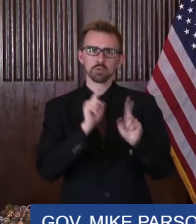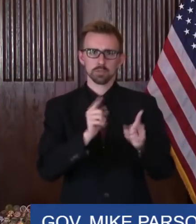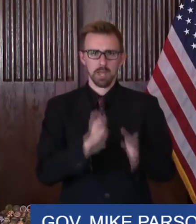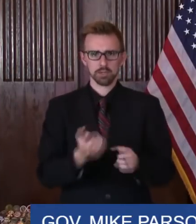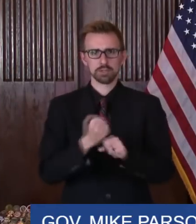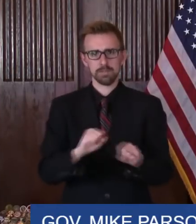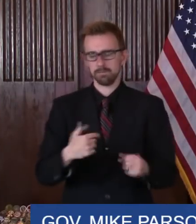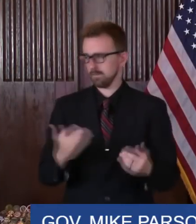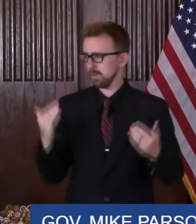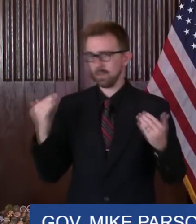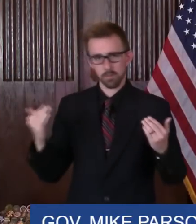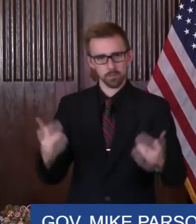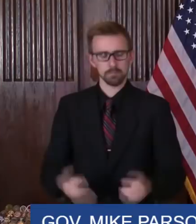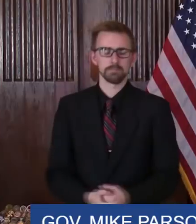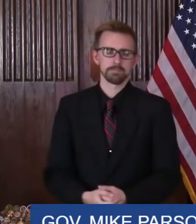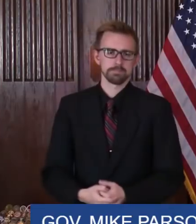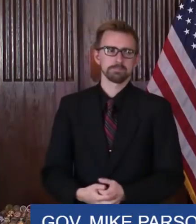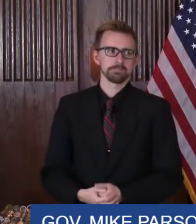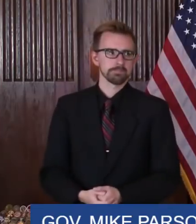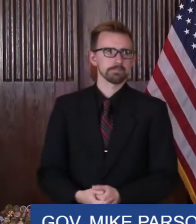much.